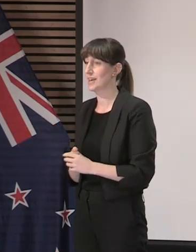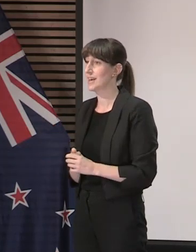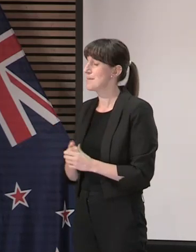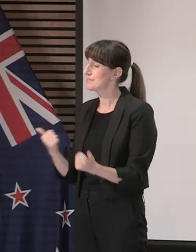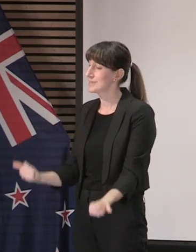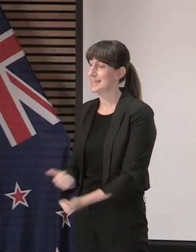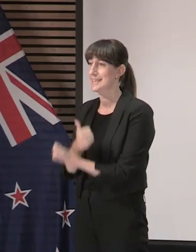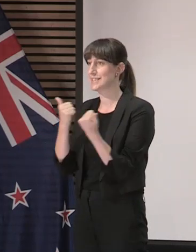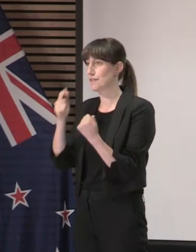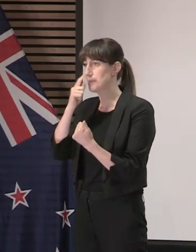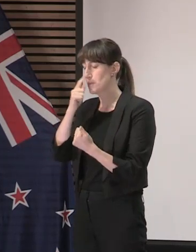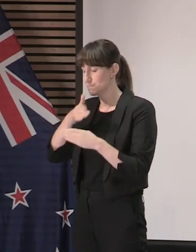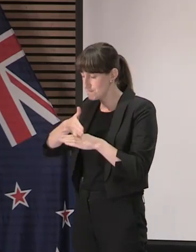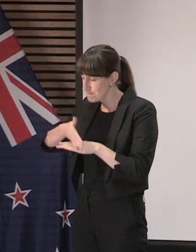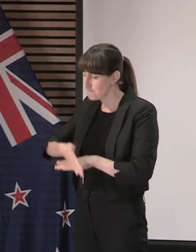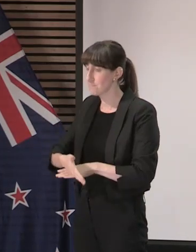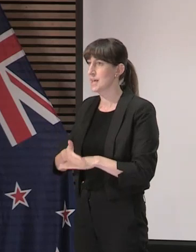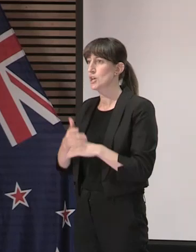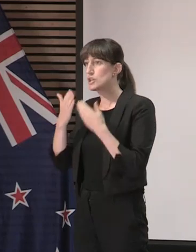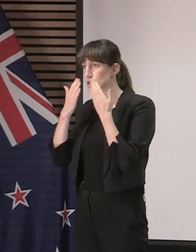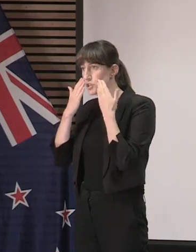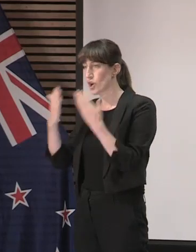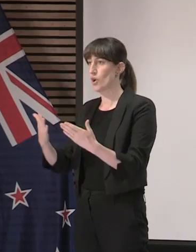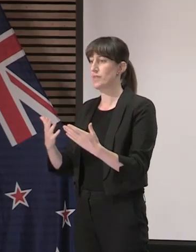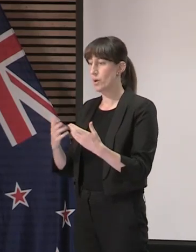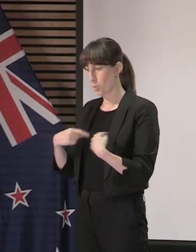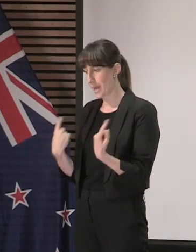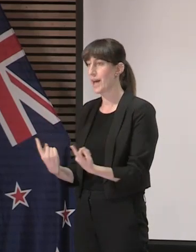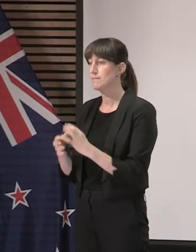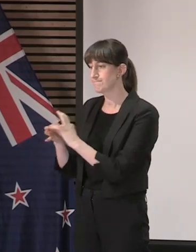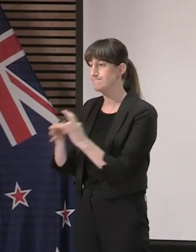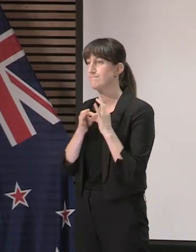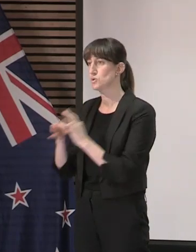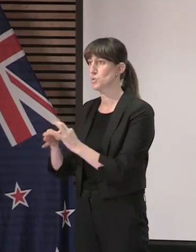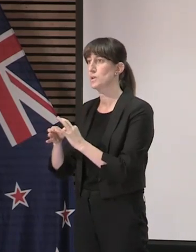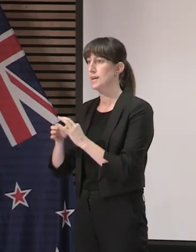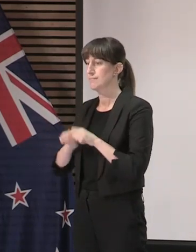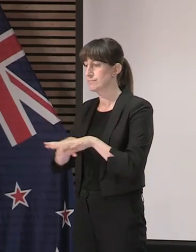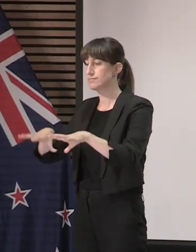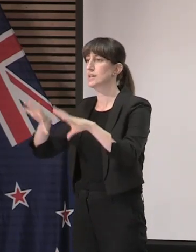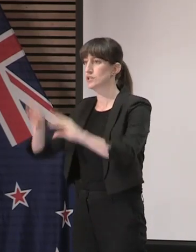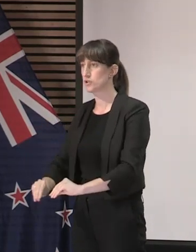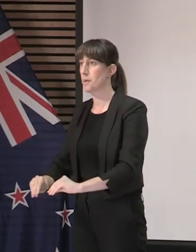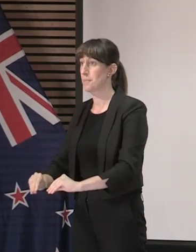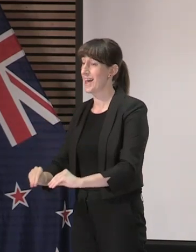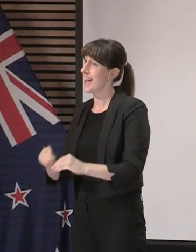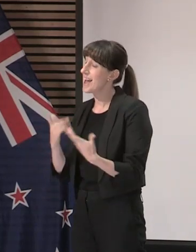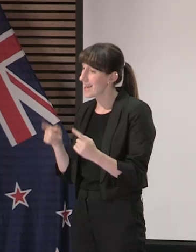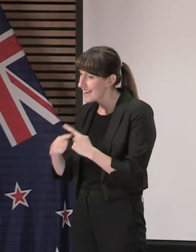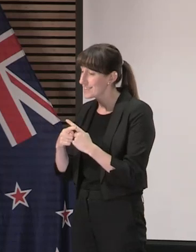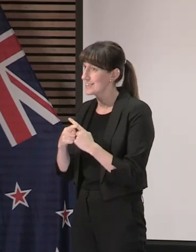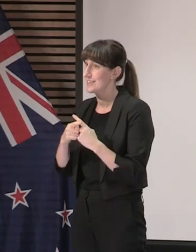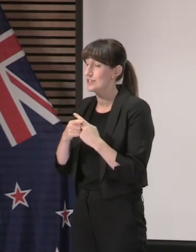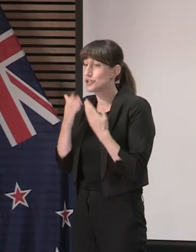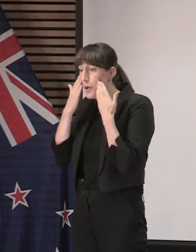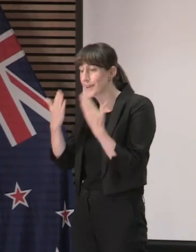their bit in our united fight to stamp out COVID-19 and showing a little bit of kindness along the way. If there